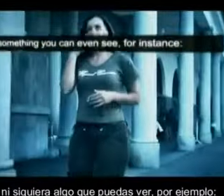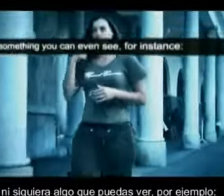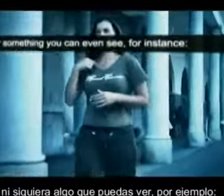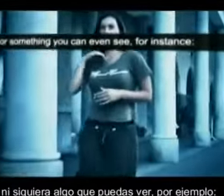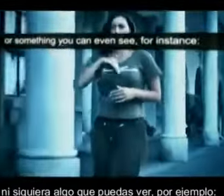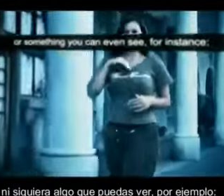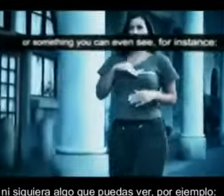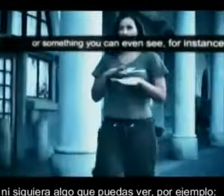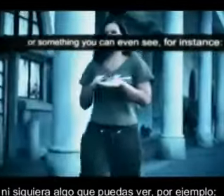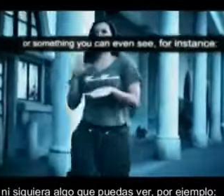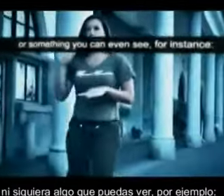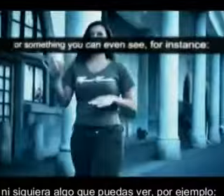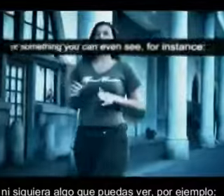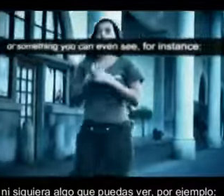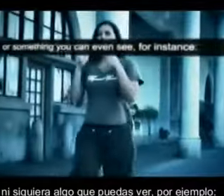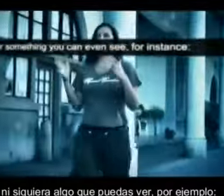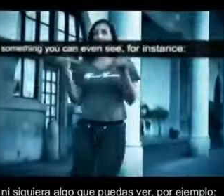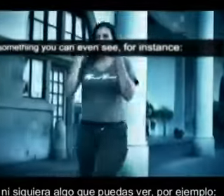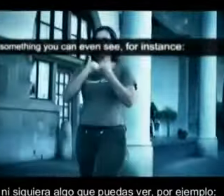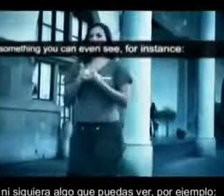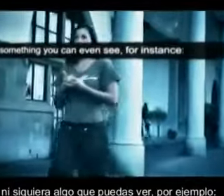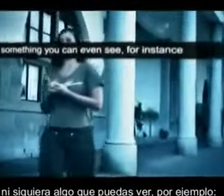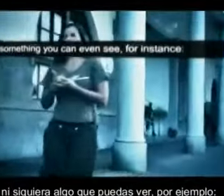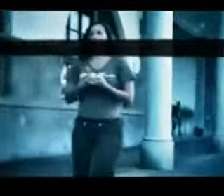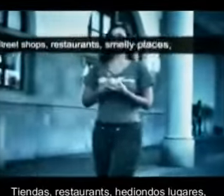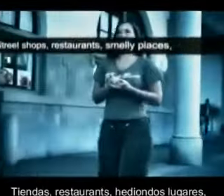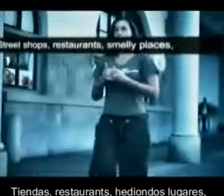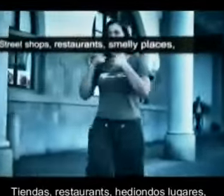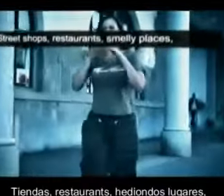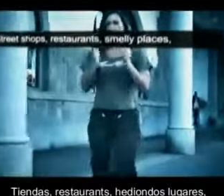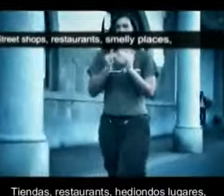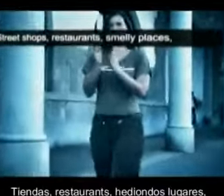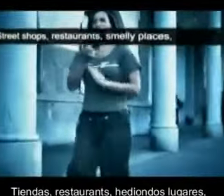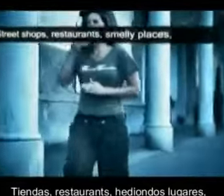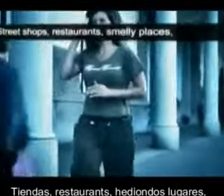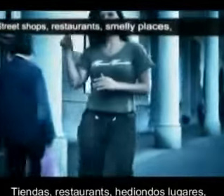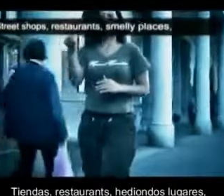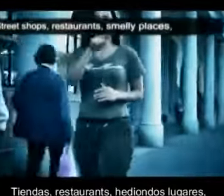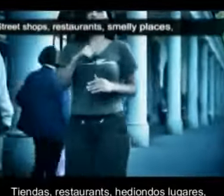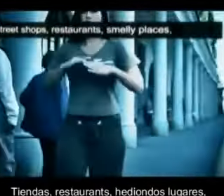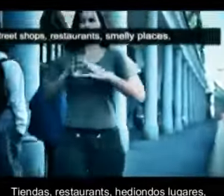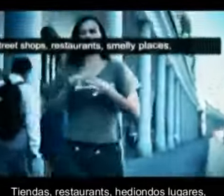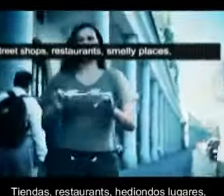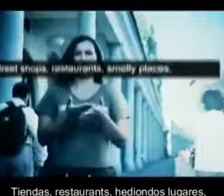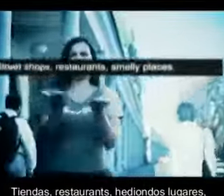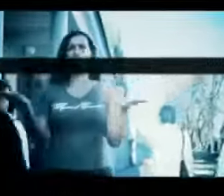you can even see. For instance, street shops, restaurants, smelly places,